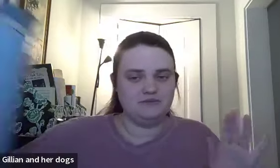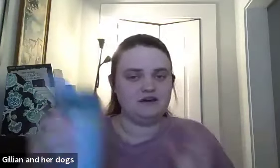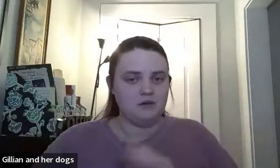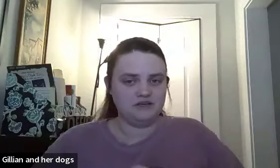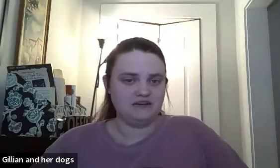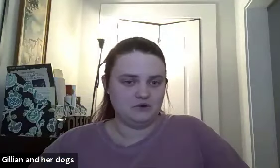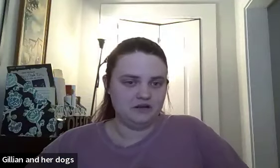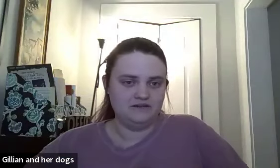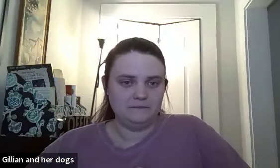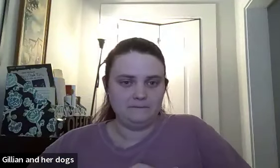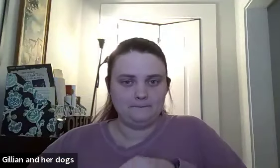one can be a complicated one.